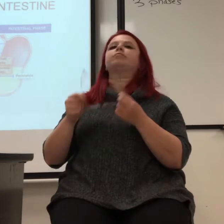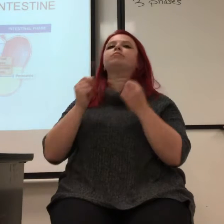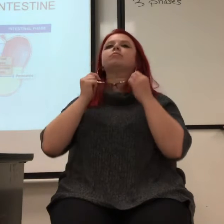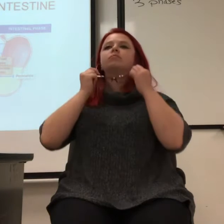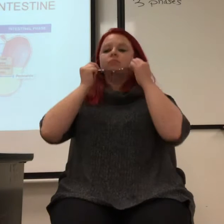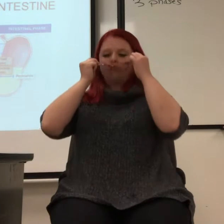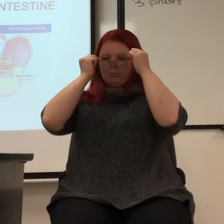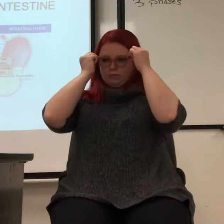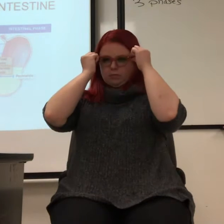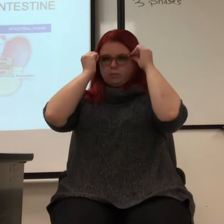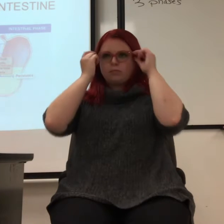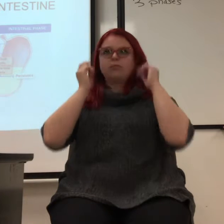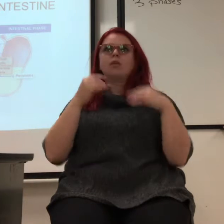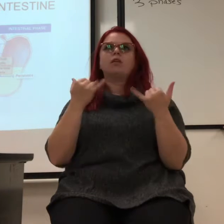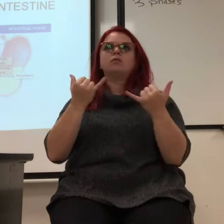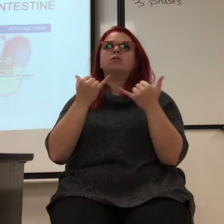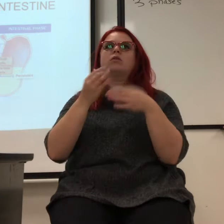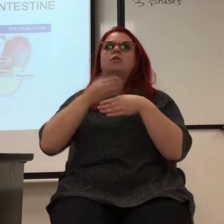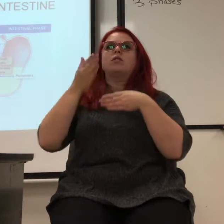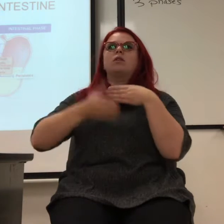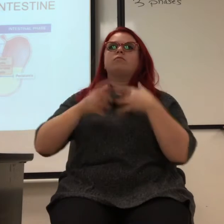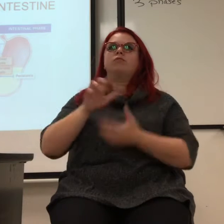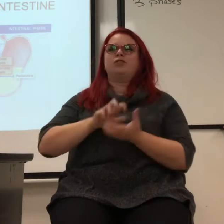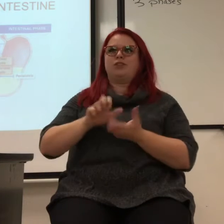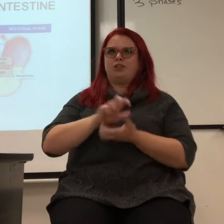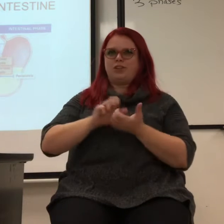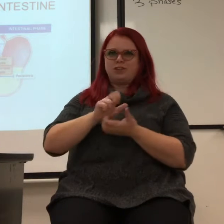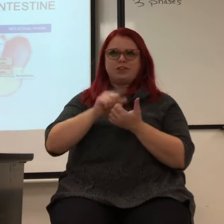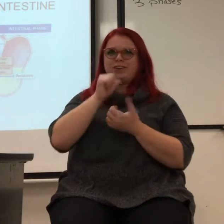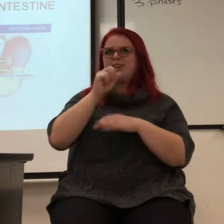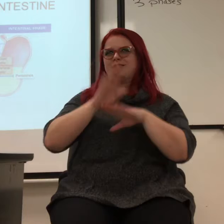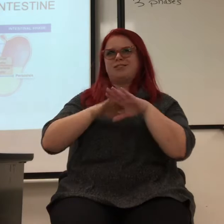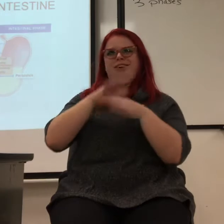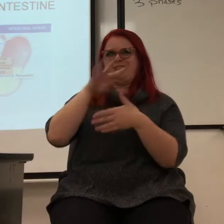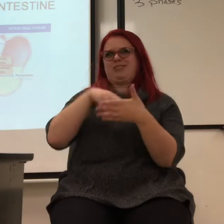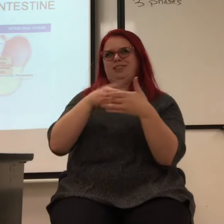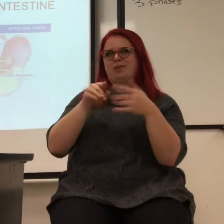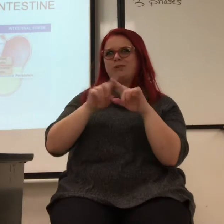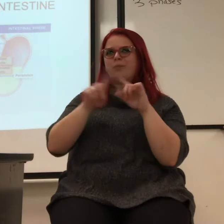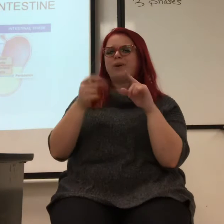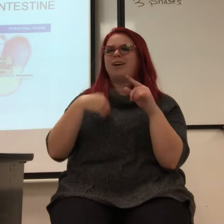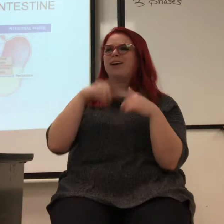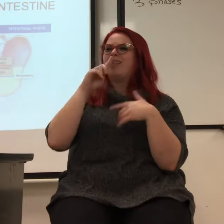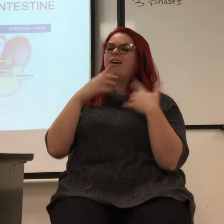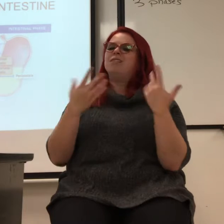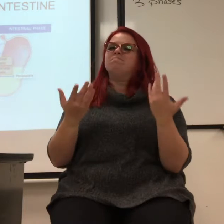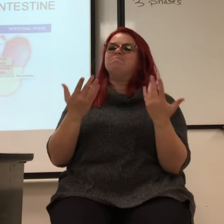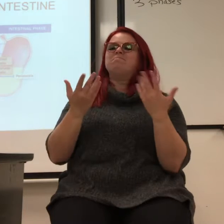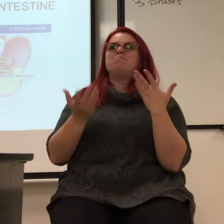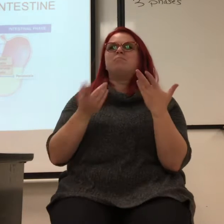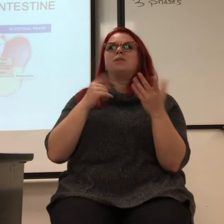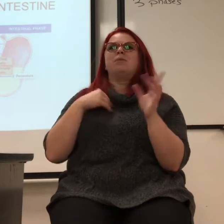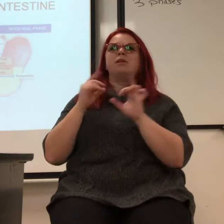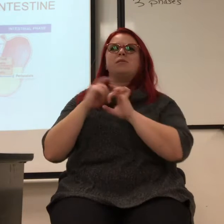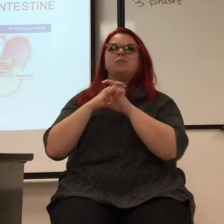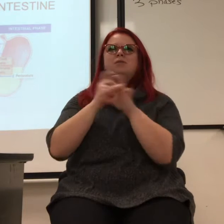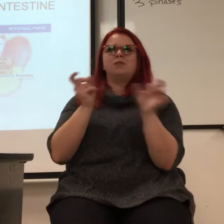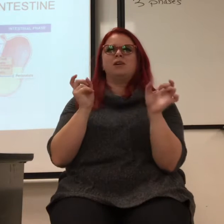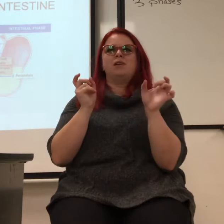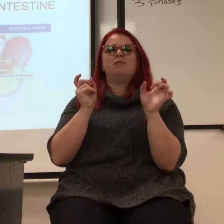digestion. And it's not indicated on the schedule, but I thought I'd give